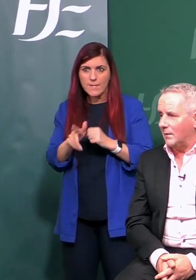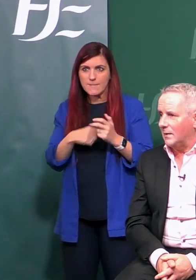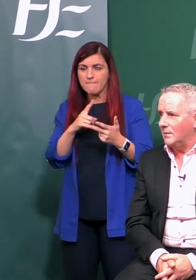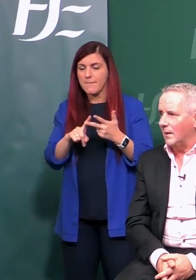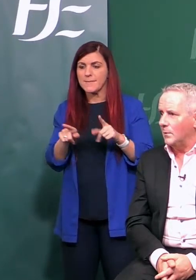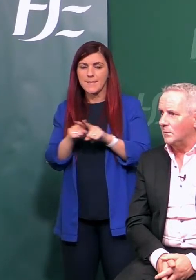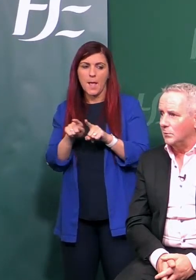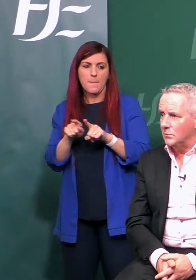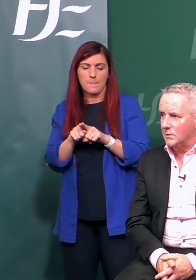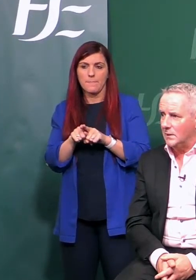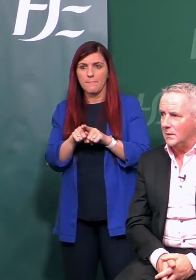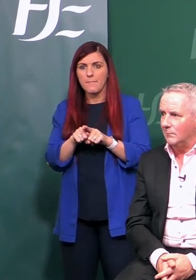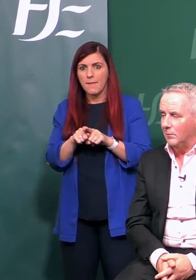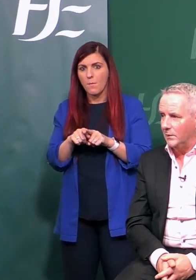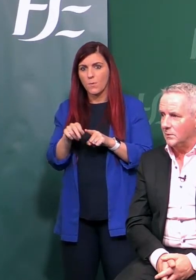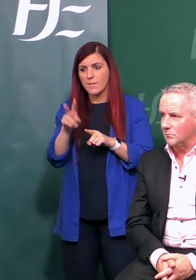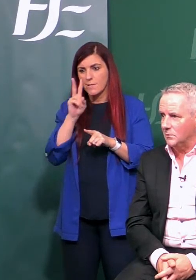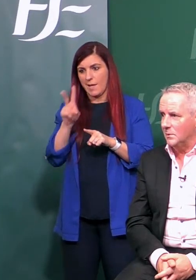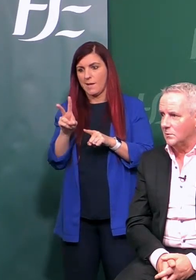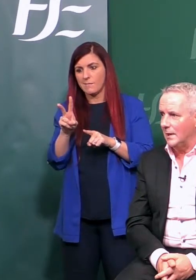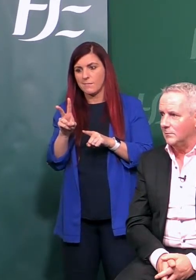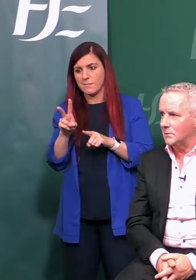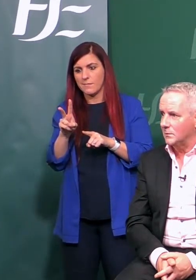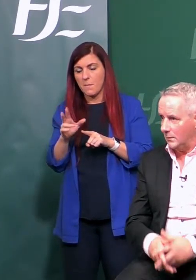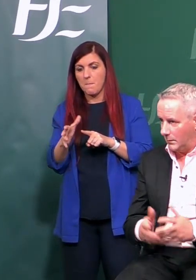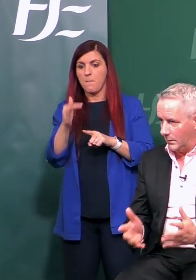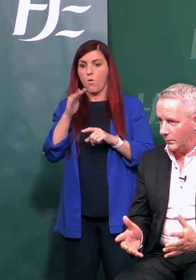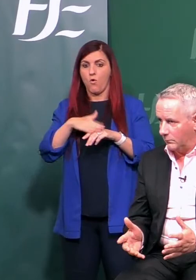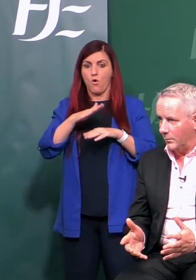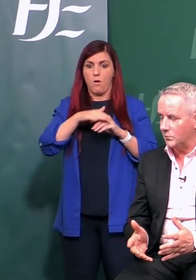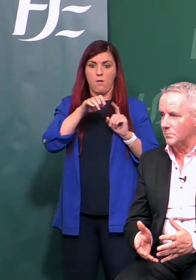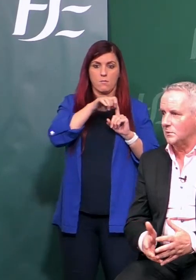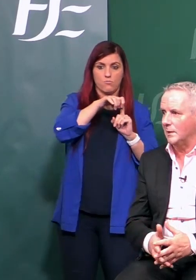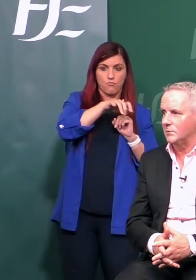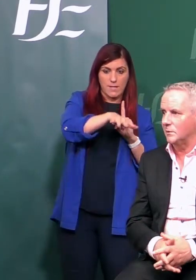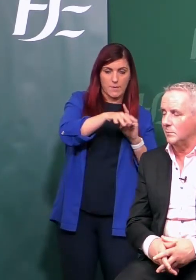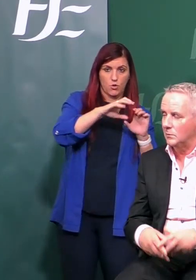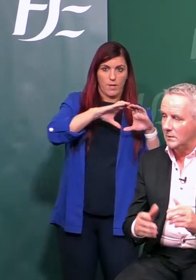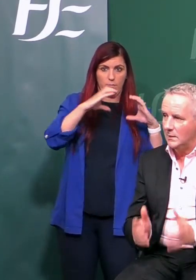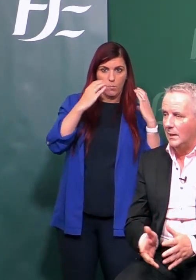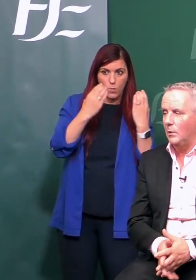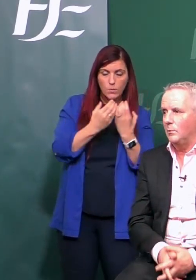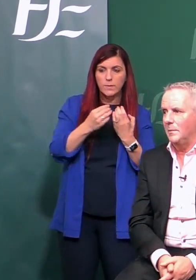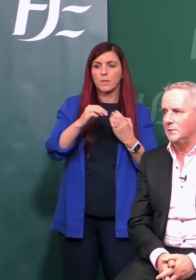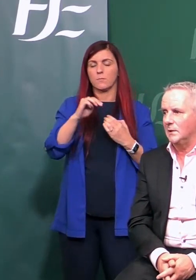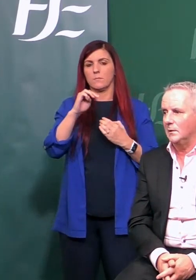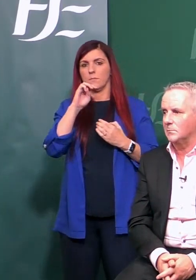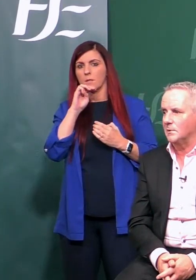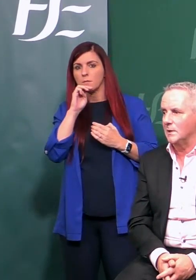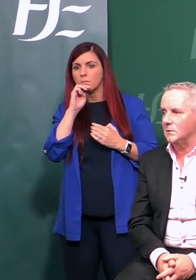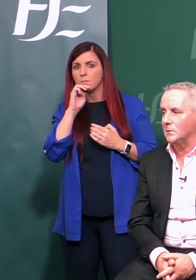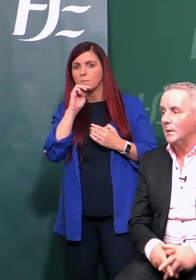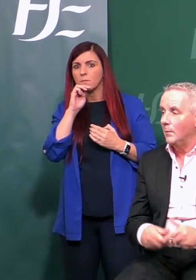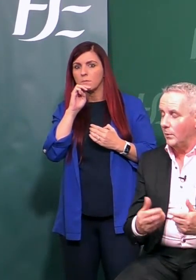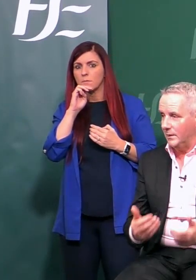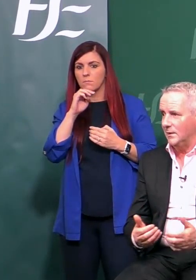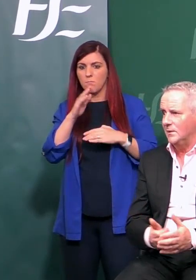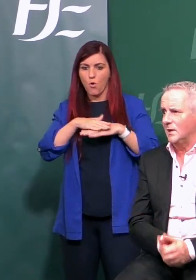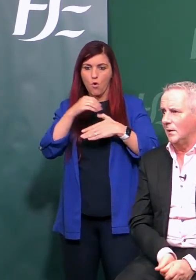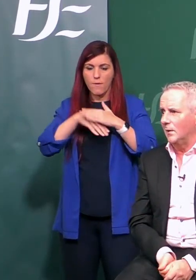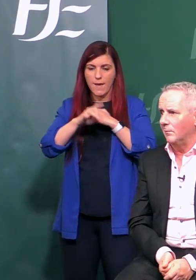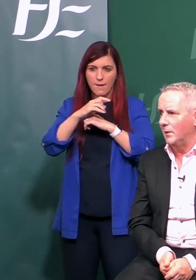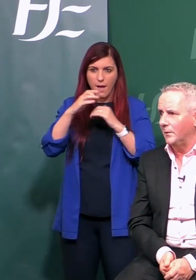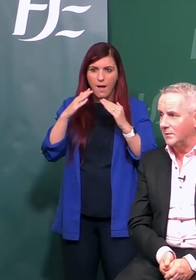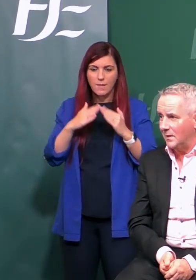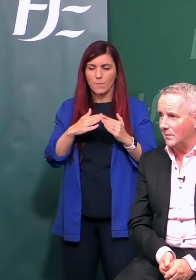And secondly, that we do see a rising transmission levels, or growing transmission levels in the community, and what we may see in hospitalizations. What I